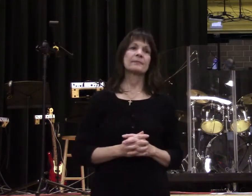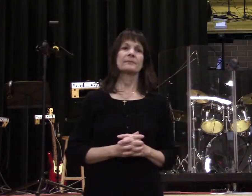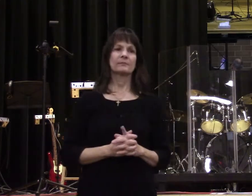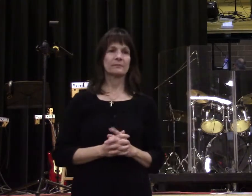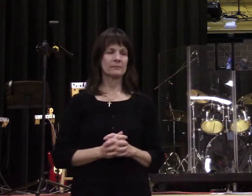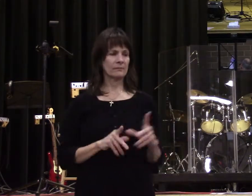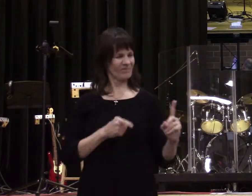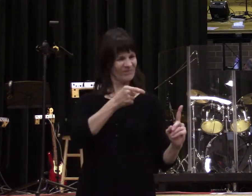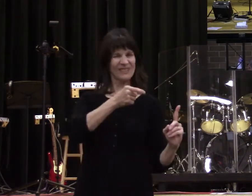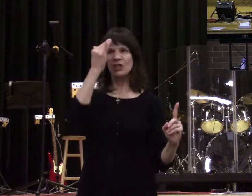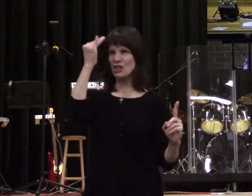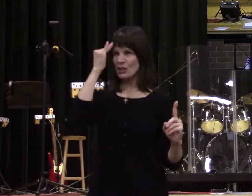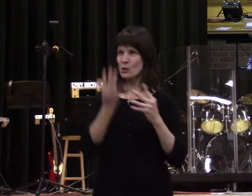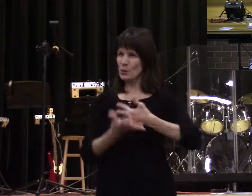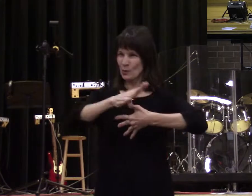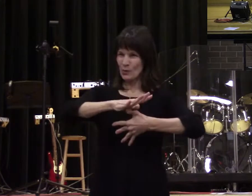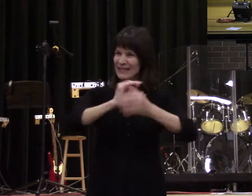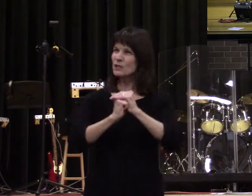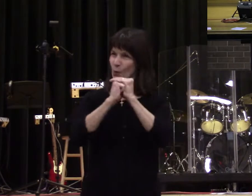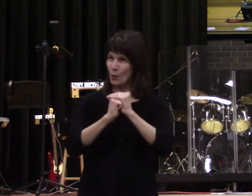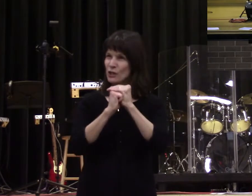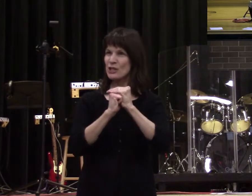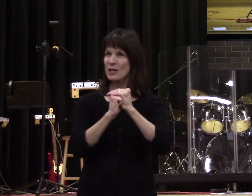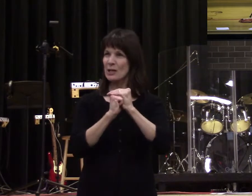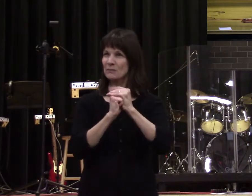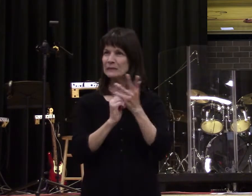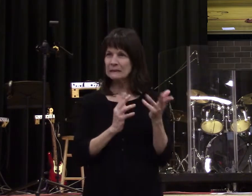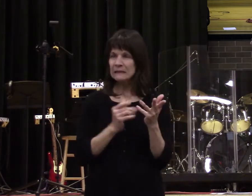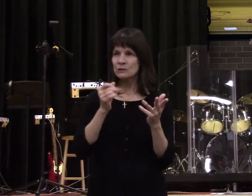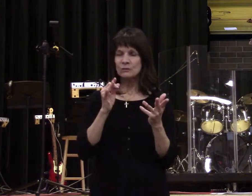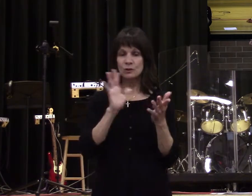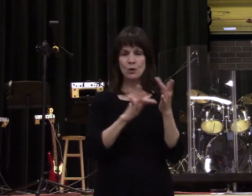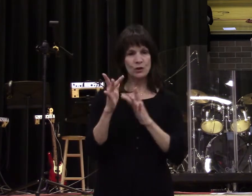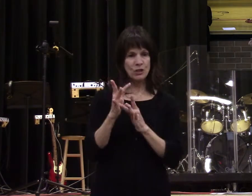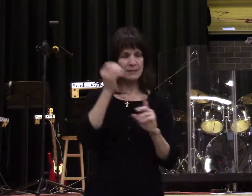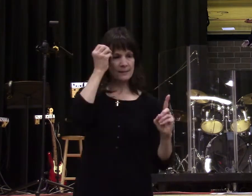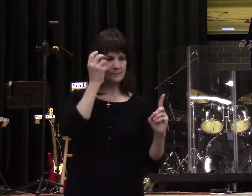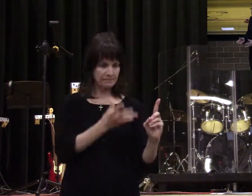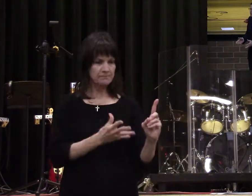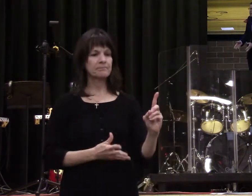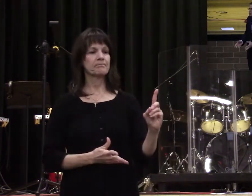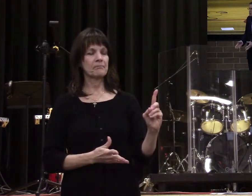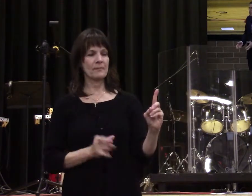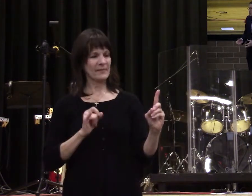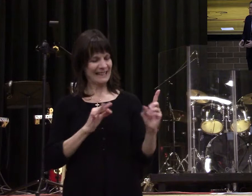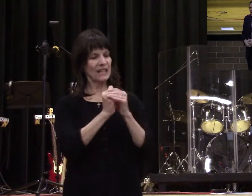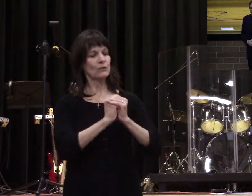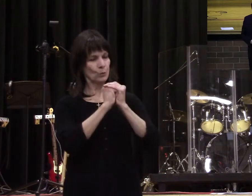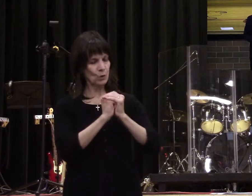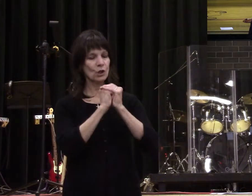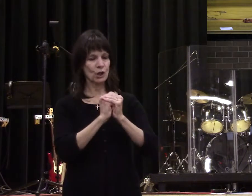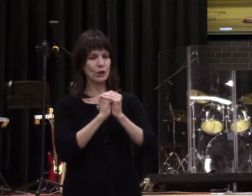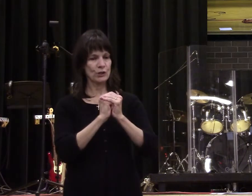And as you get a revelation that you are called to be worshiper, you'll get greater and greater revelation of who